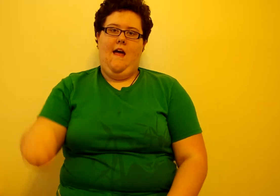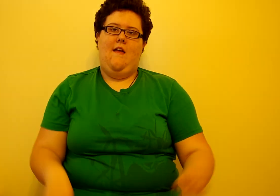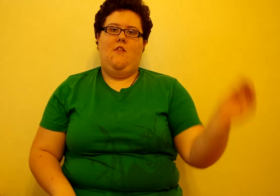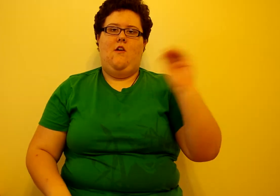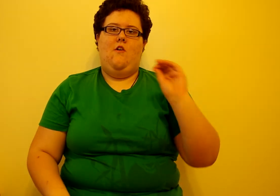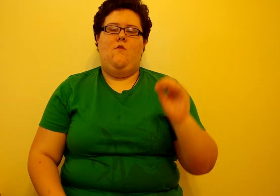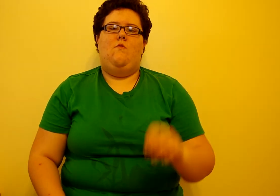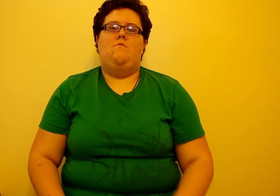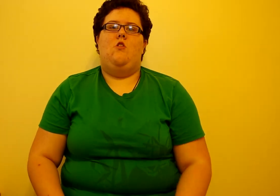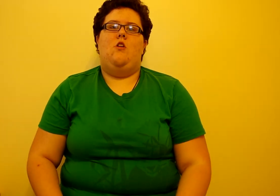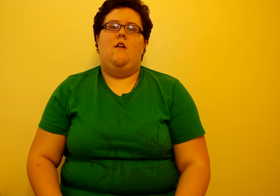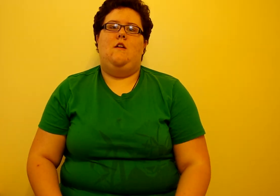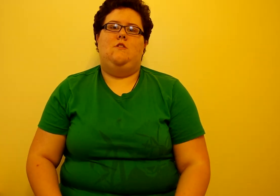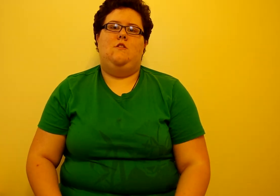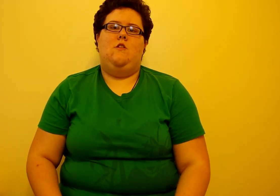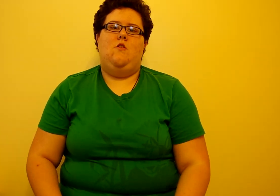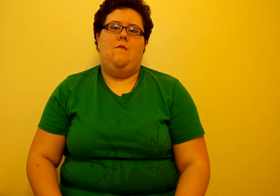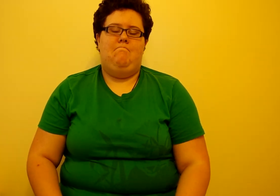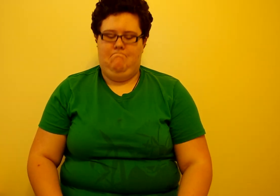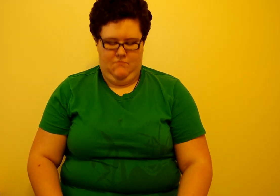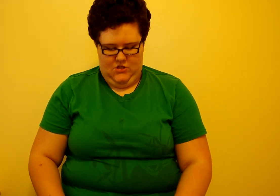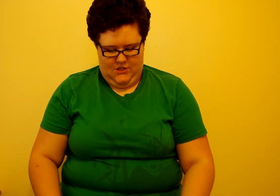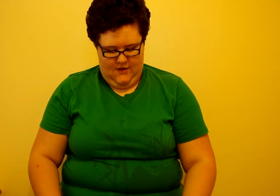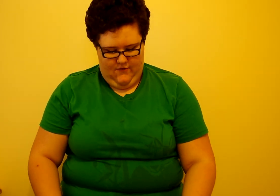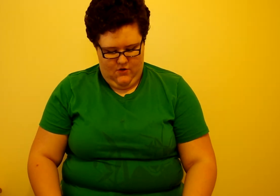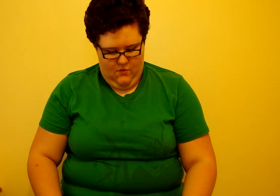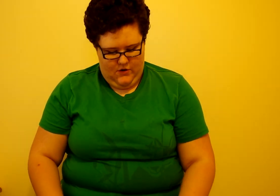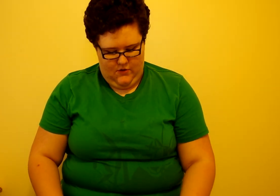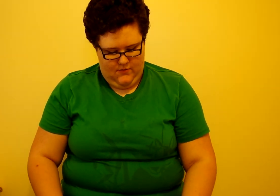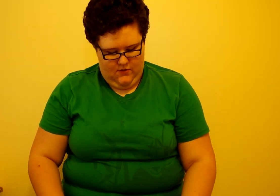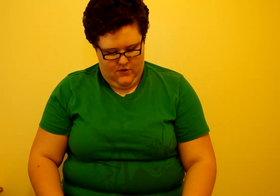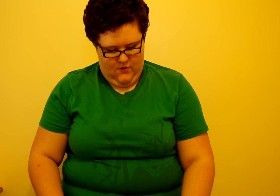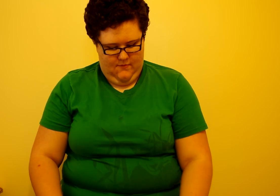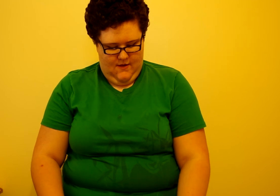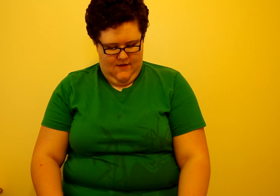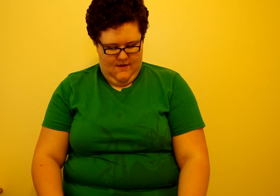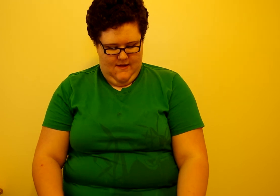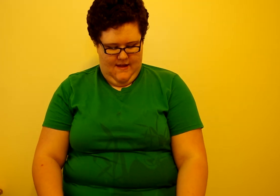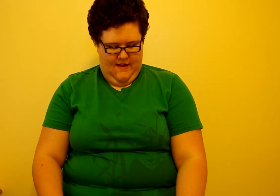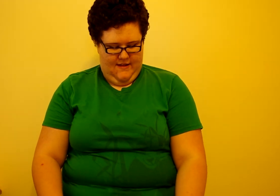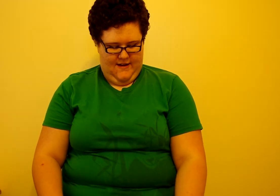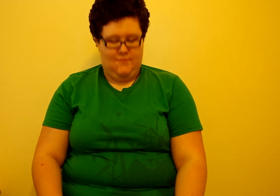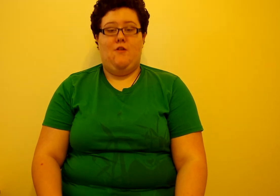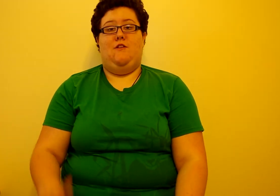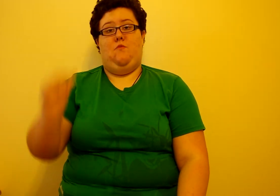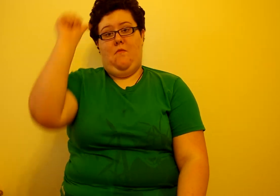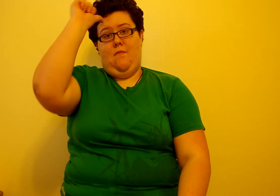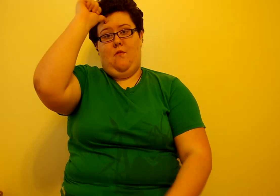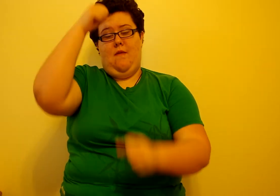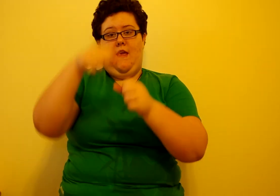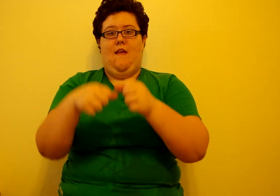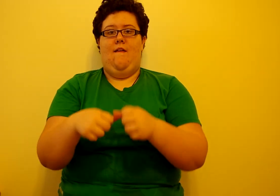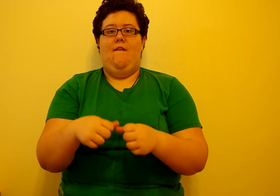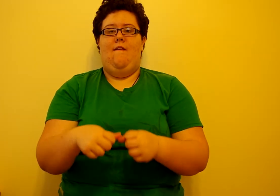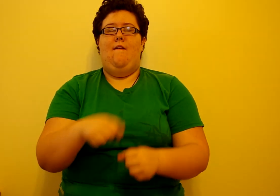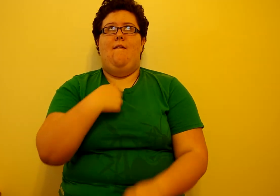and the O are not necessary. Just if you don't want to do them, don't do them. And the next part is remember me